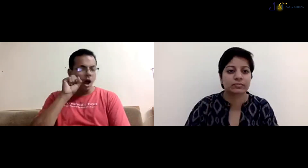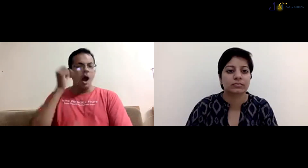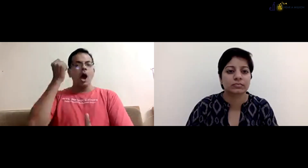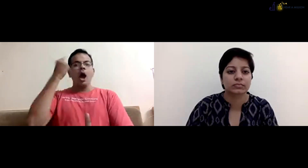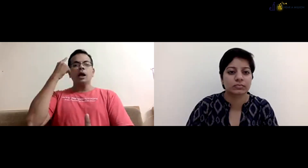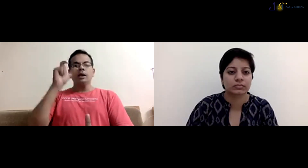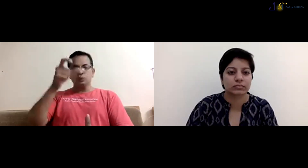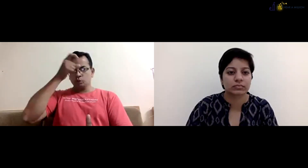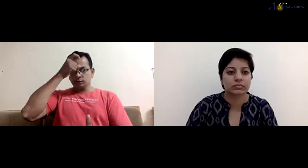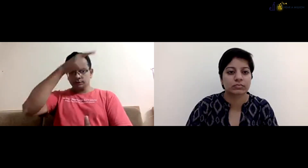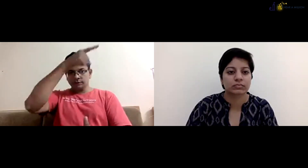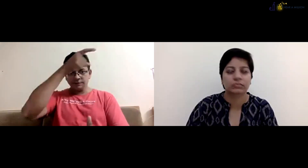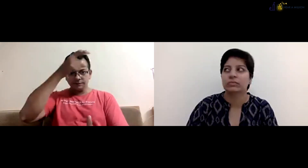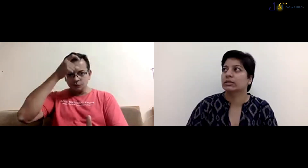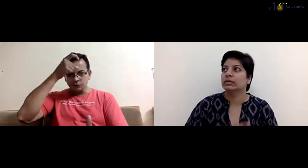know about the Usher syndrome?